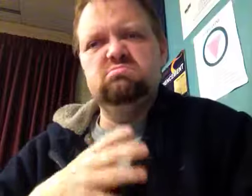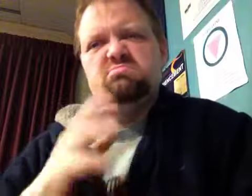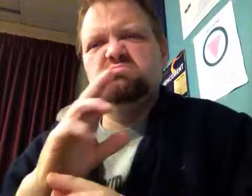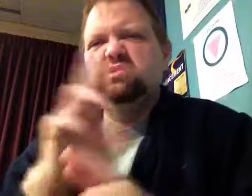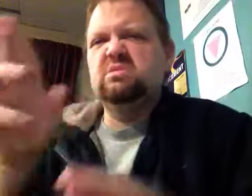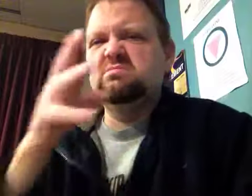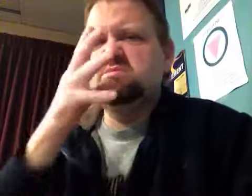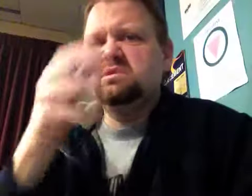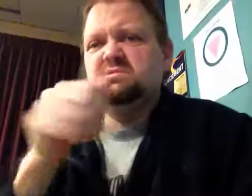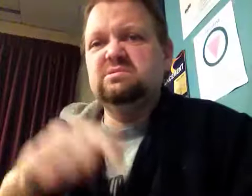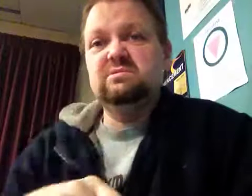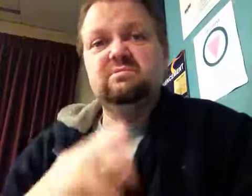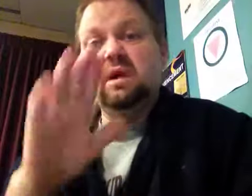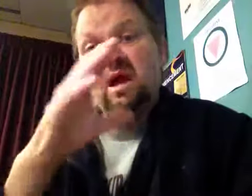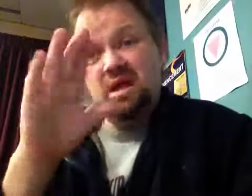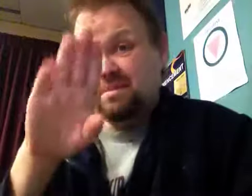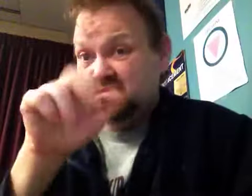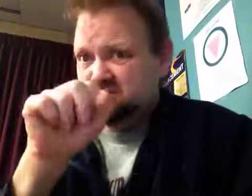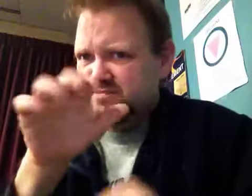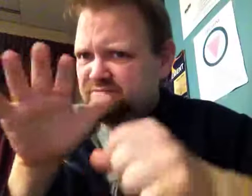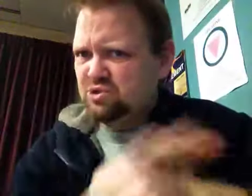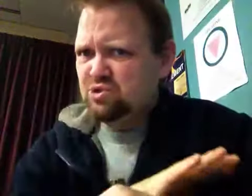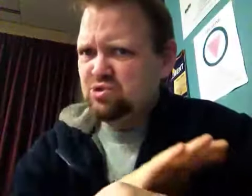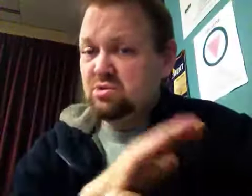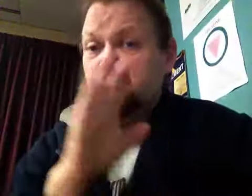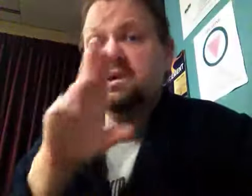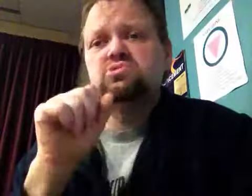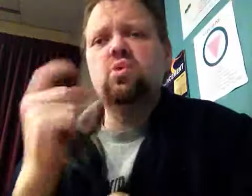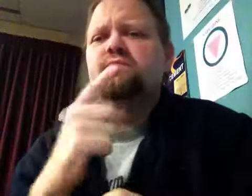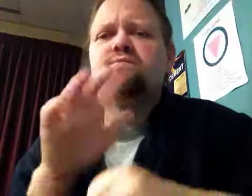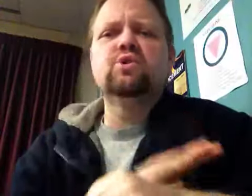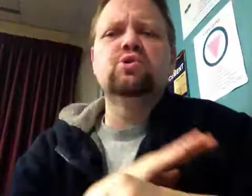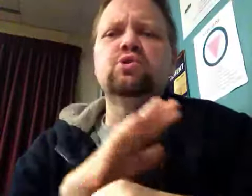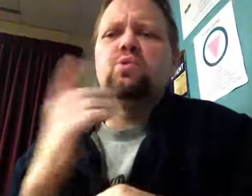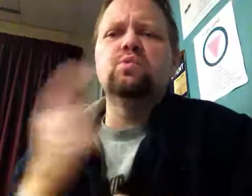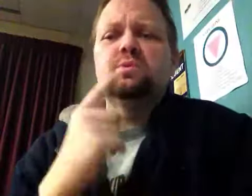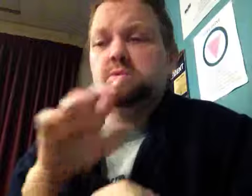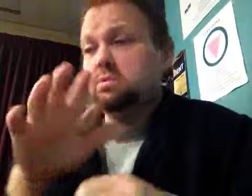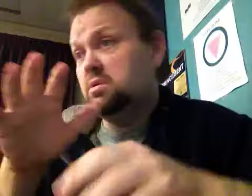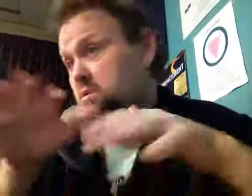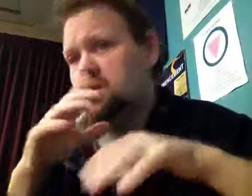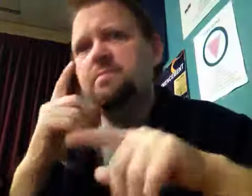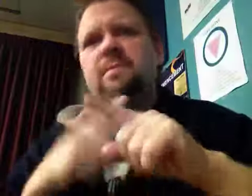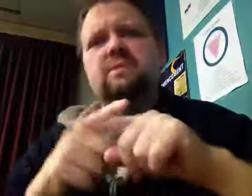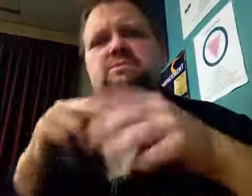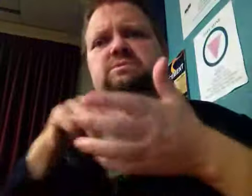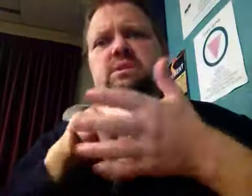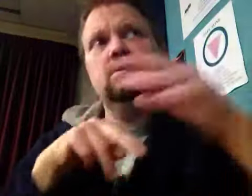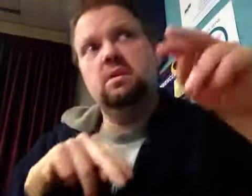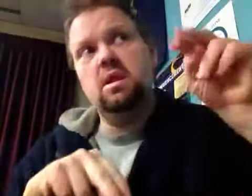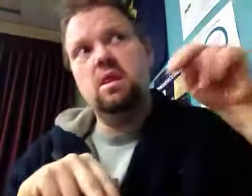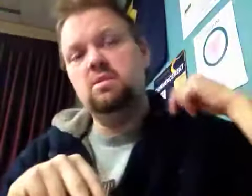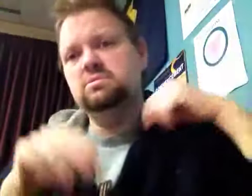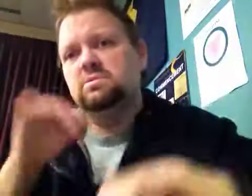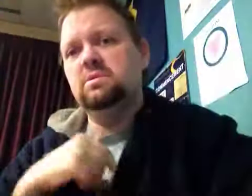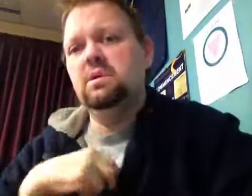secret waiting lists, and the vets are dying while they wait for care. Those details revealed for the first in a series of reports on this program. Late